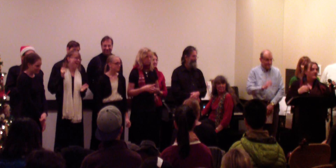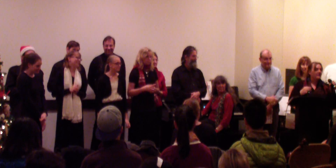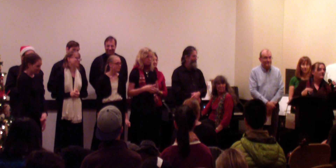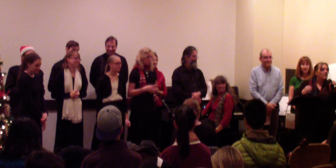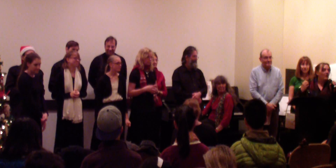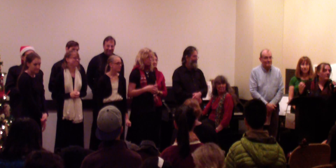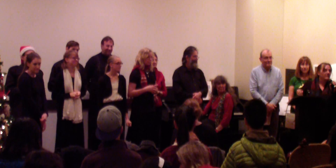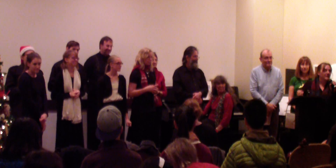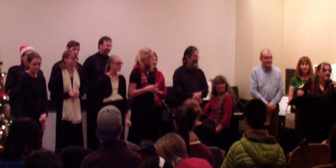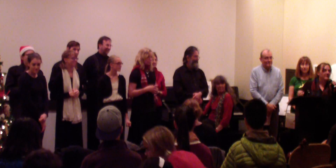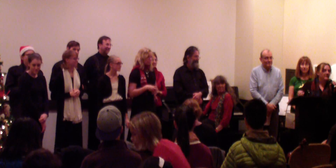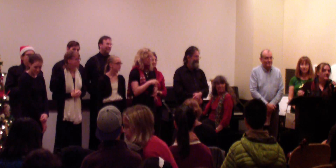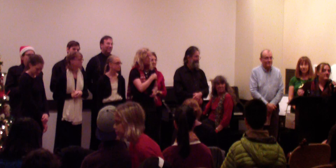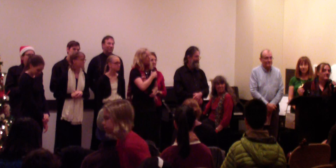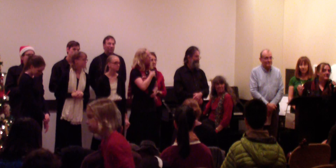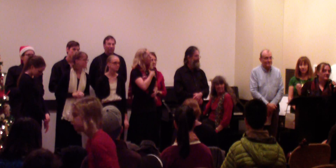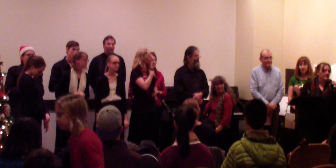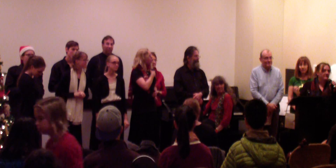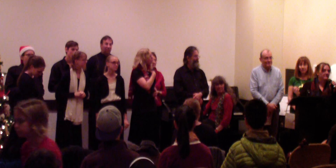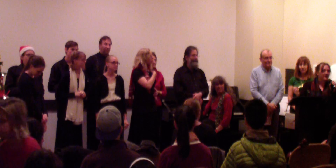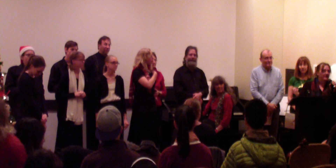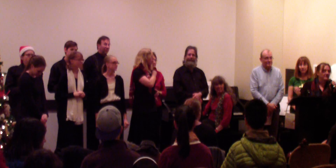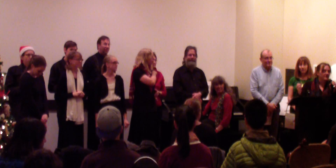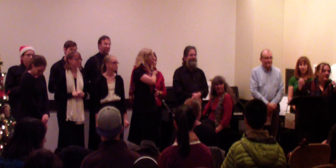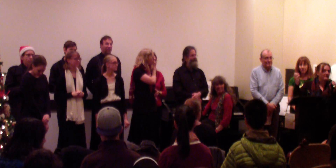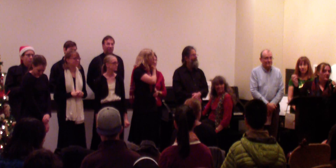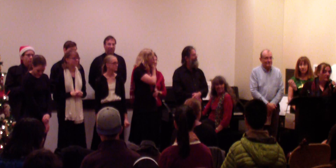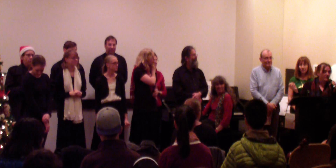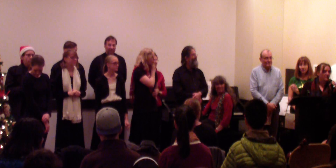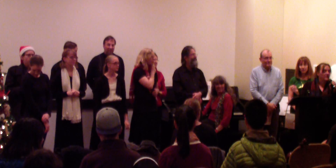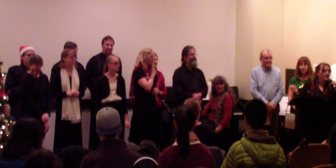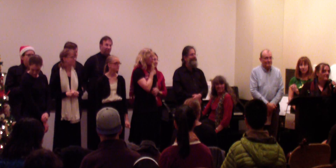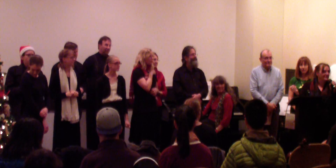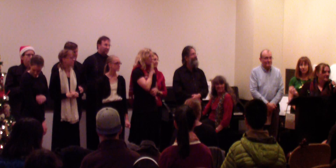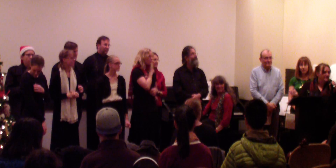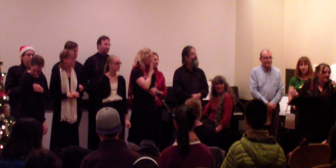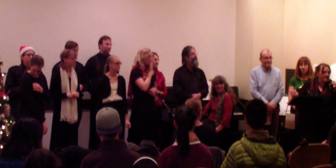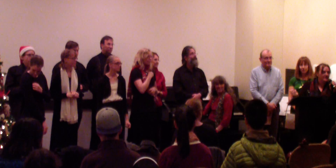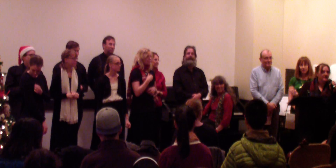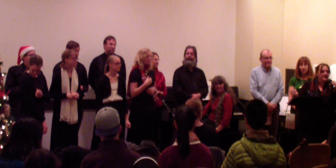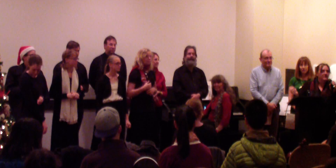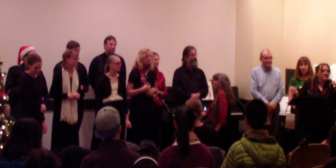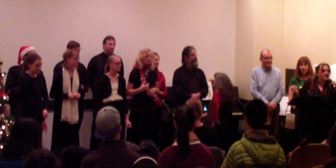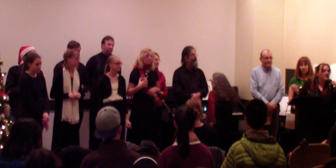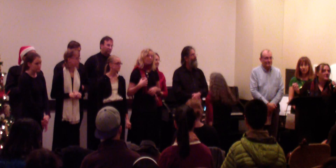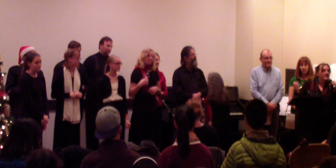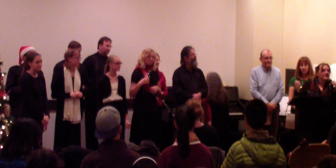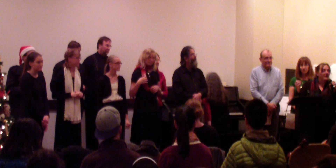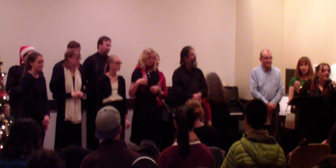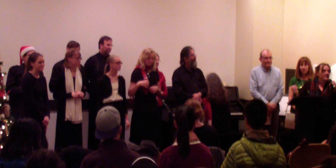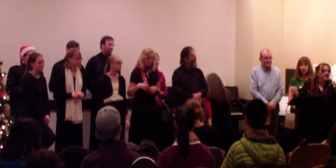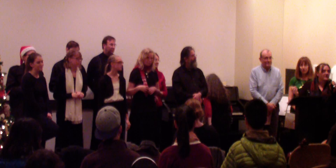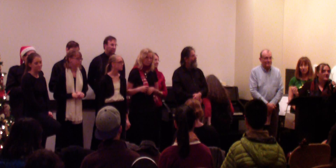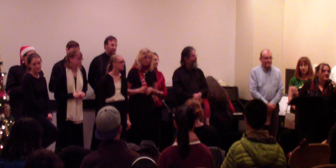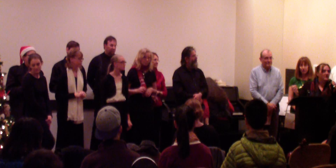Okay, while we're in Santa land and talking about Christmas, we're going to talk about Santa now. So now we're going to